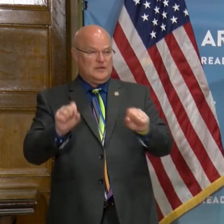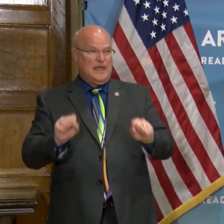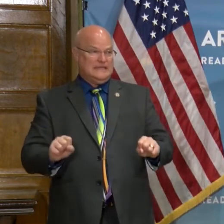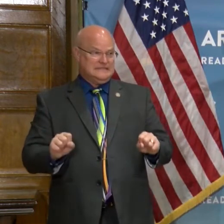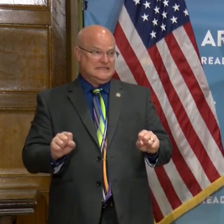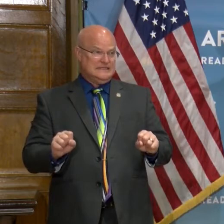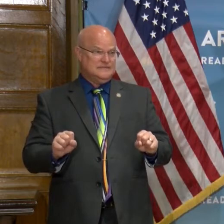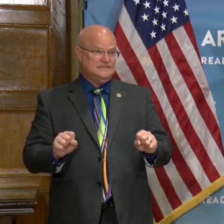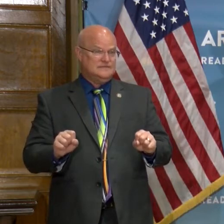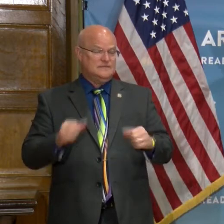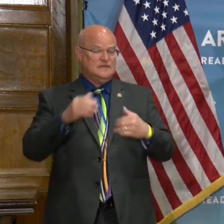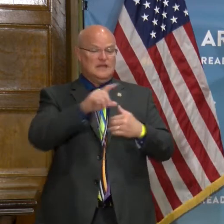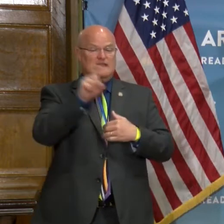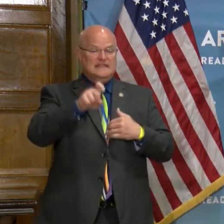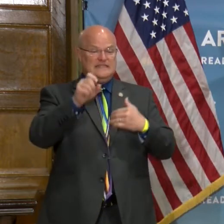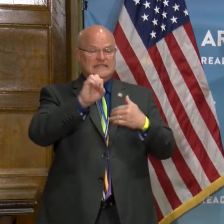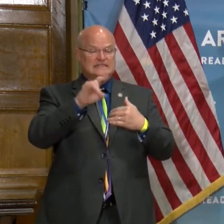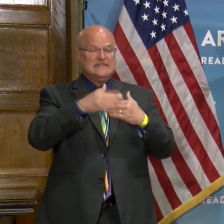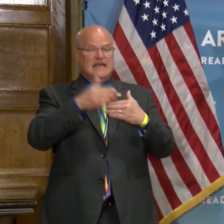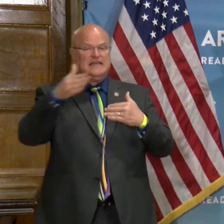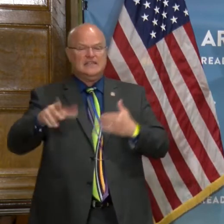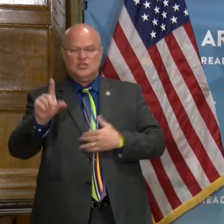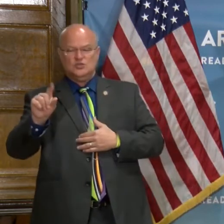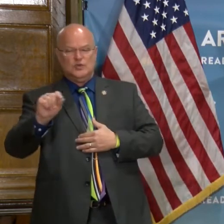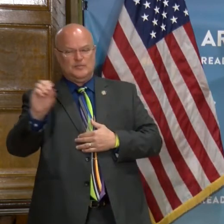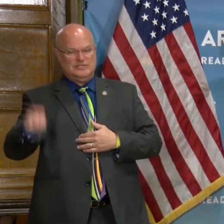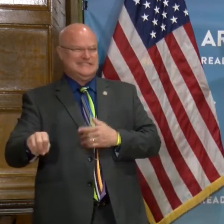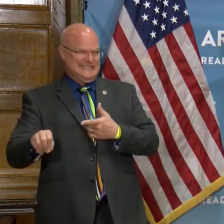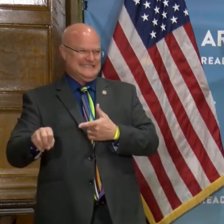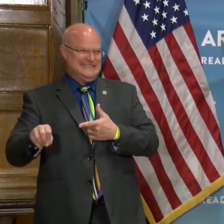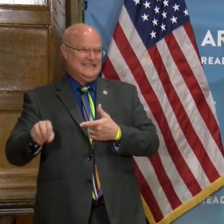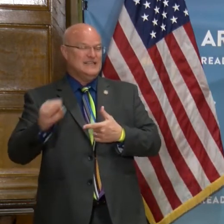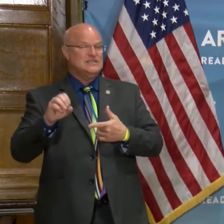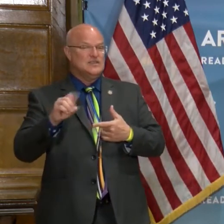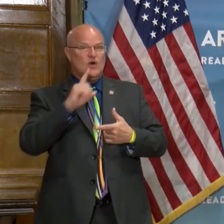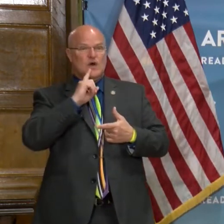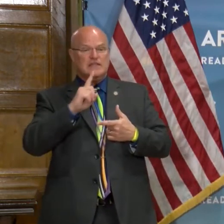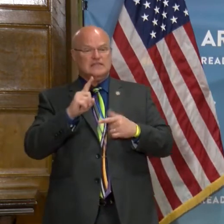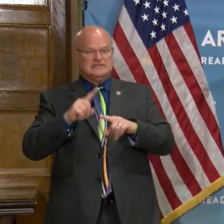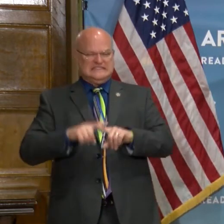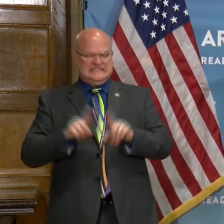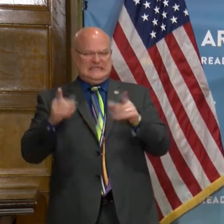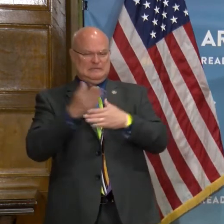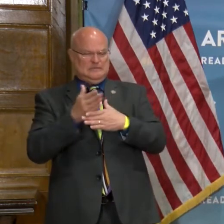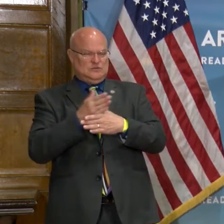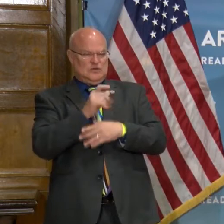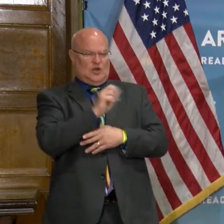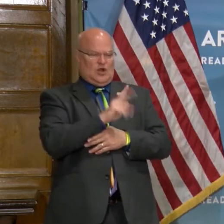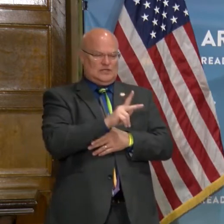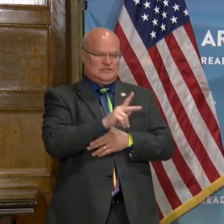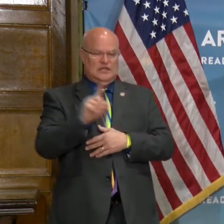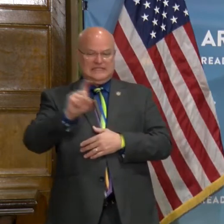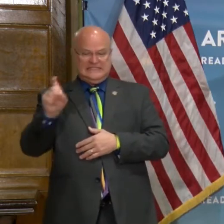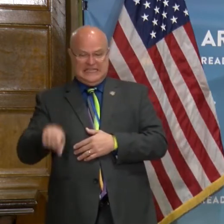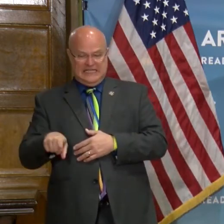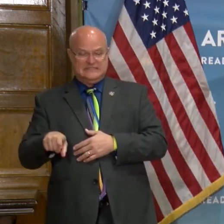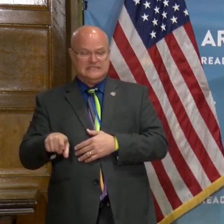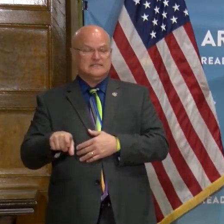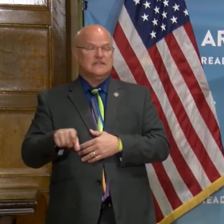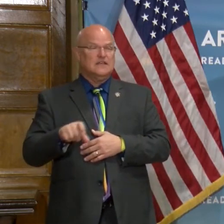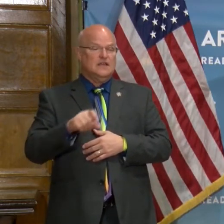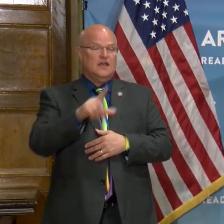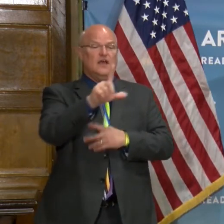capacity. Well, over on the Texas side, it's 20%. So there's just a little distinction there. You know, on